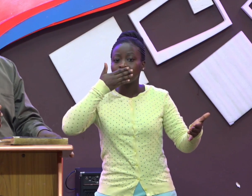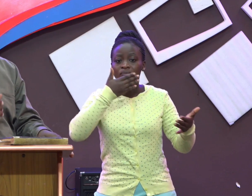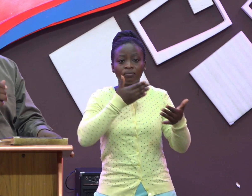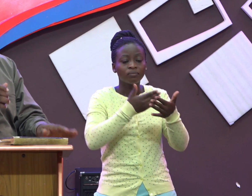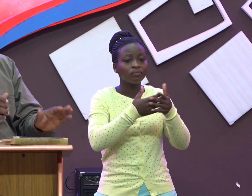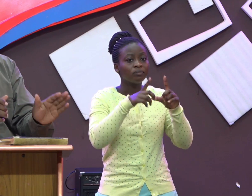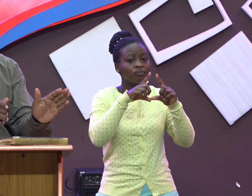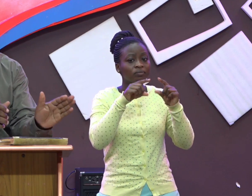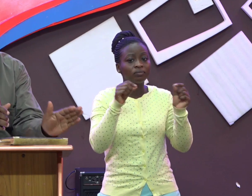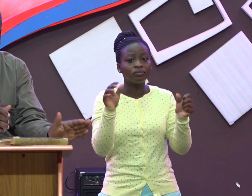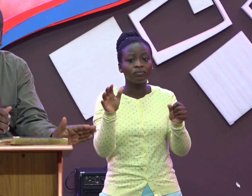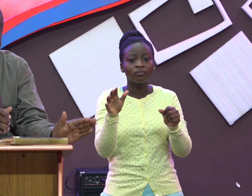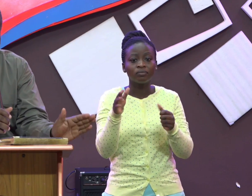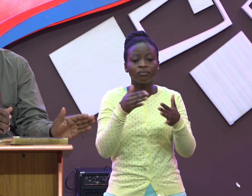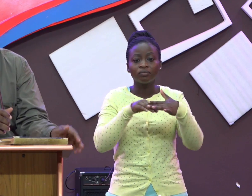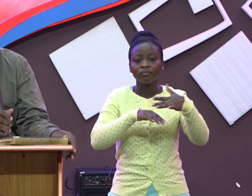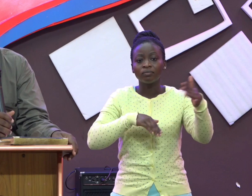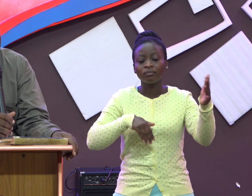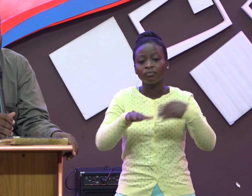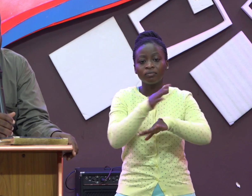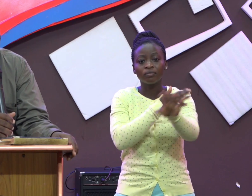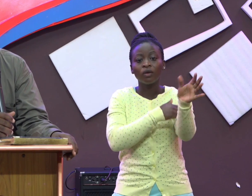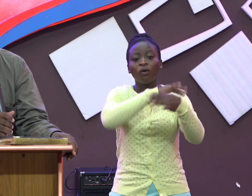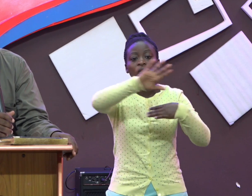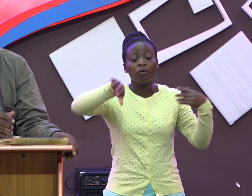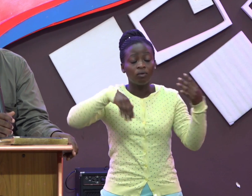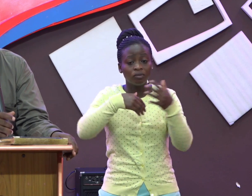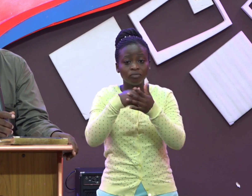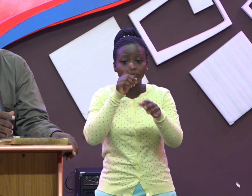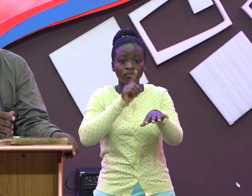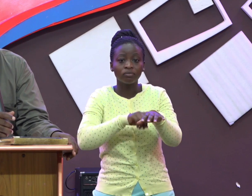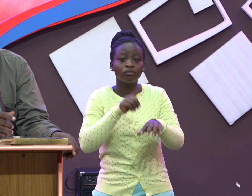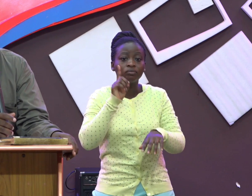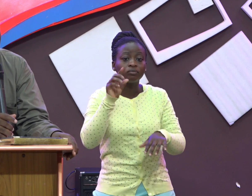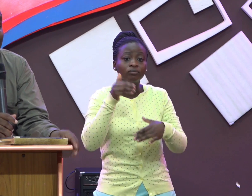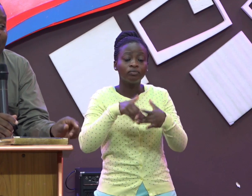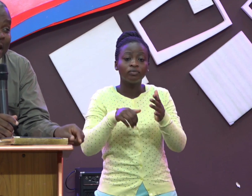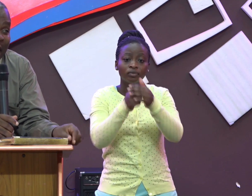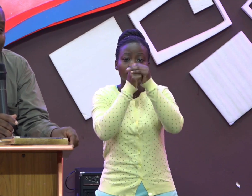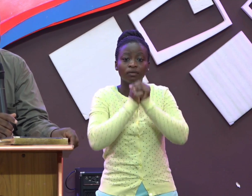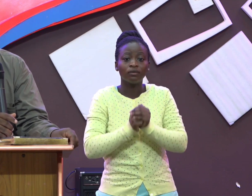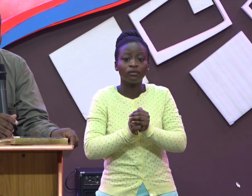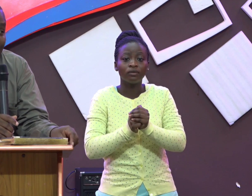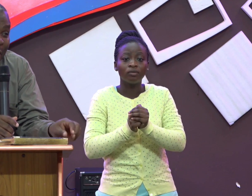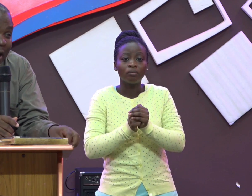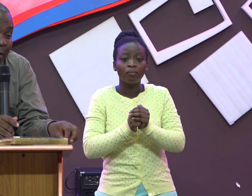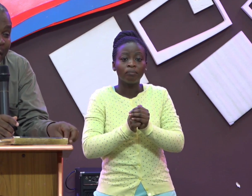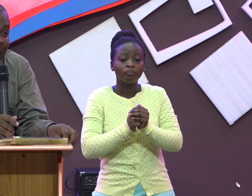that is so nice for God, all of the time obera musinza, all the time you're in worshiping,